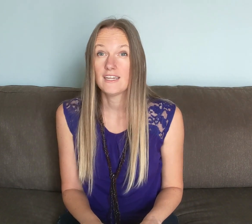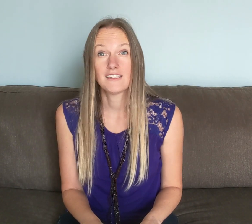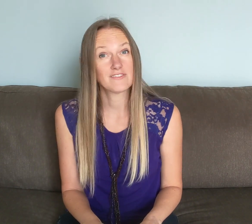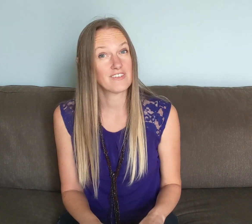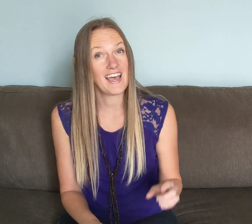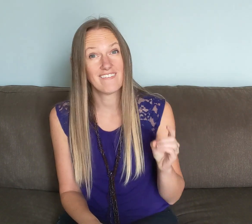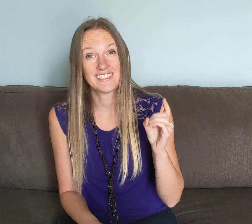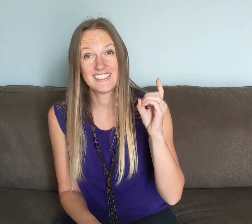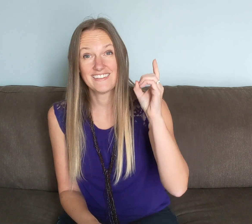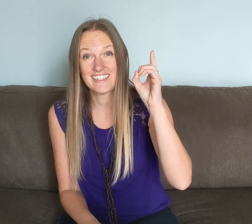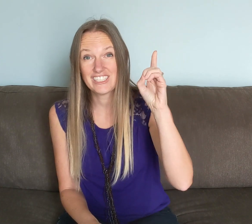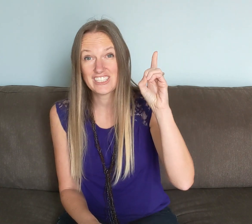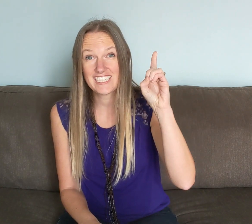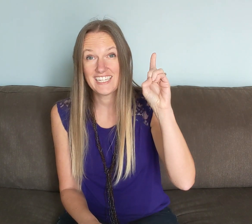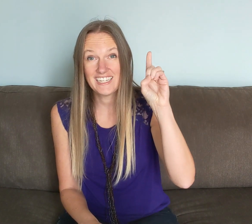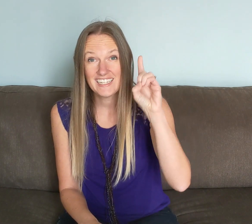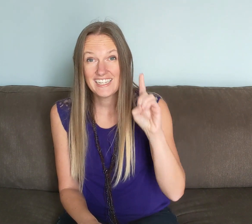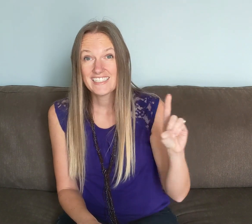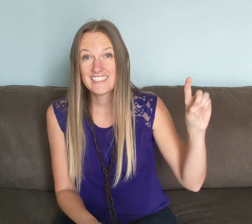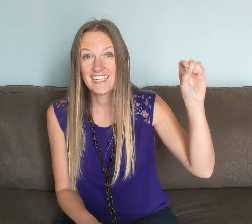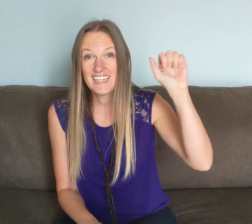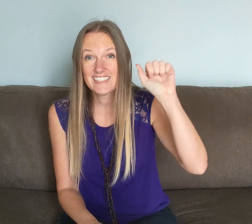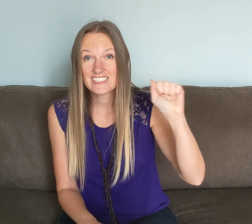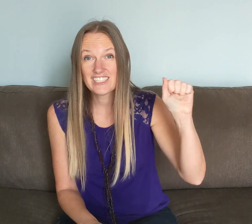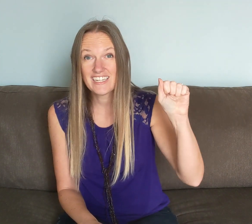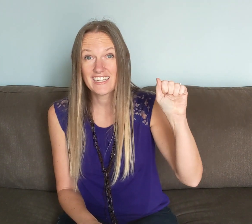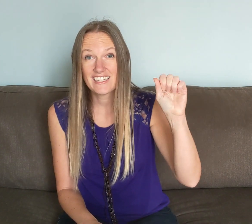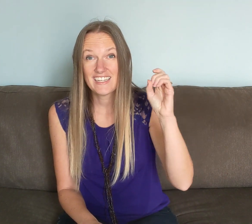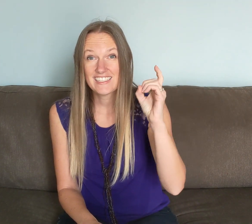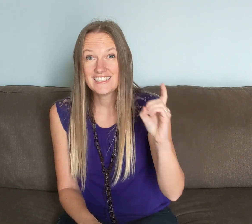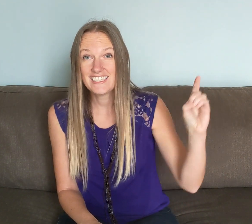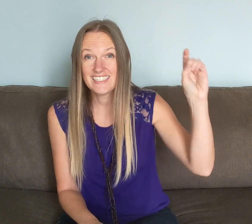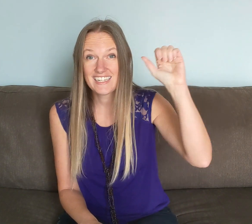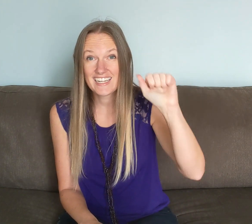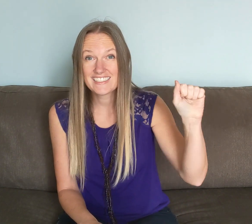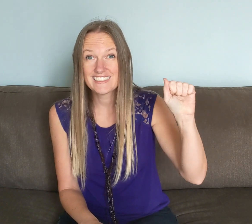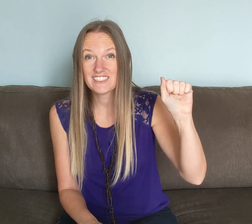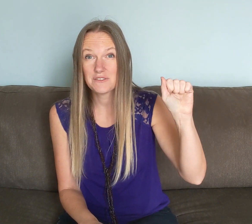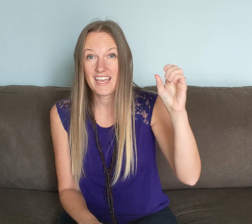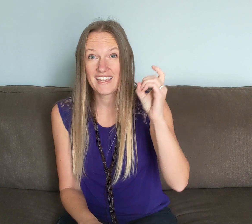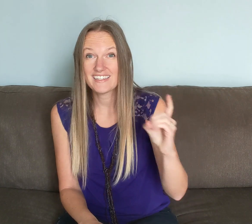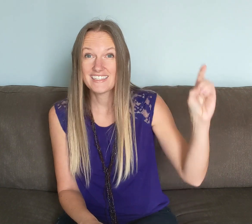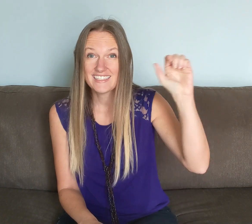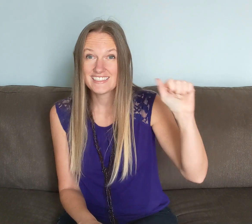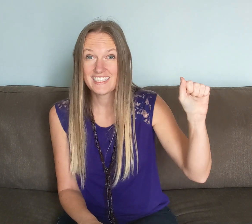And for that, once again, you need your D, and then turn it, D, and then it kind of turns into an A.